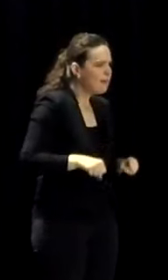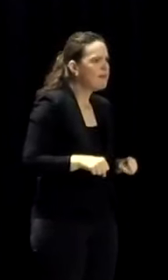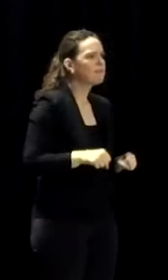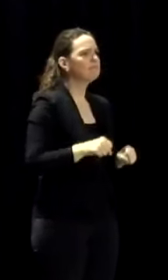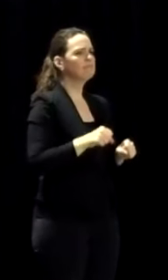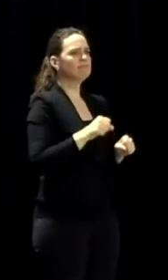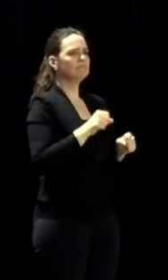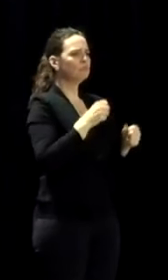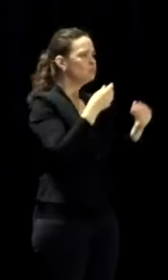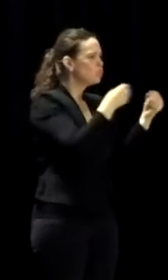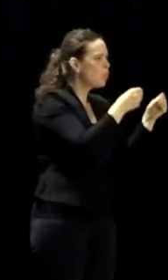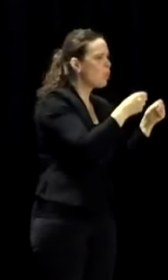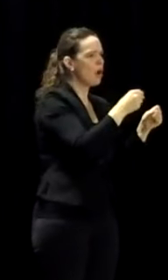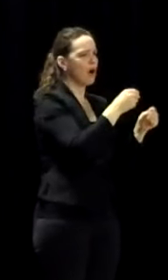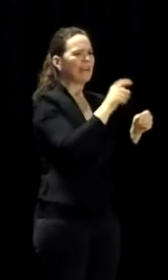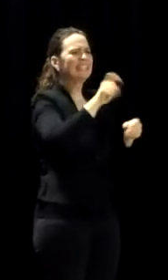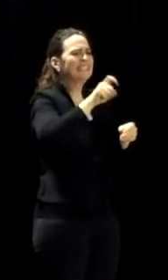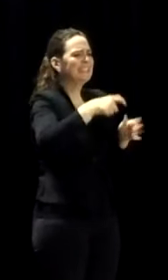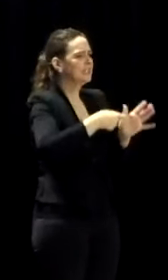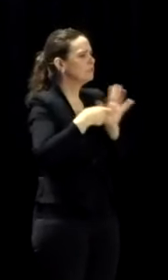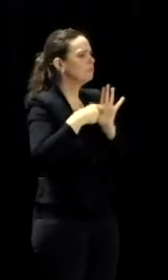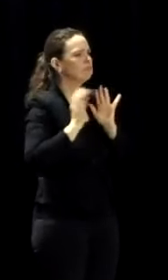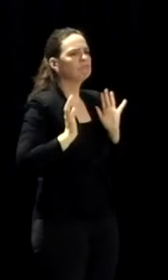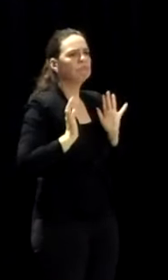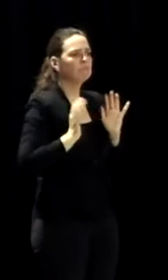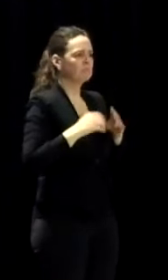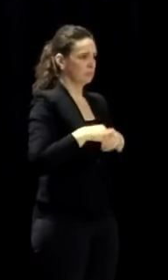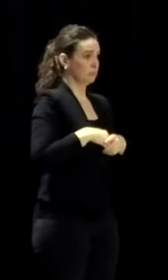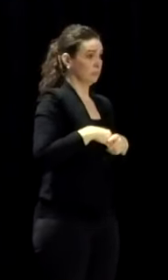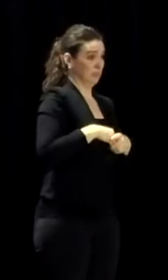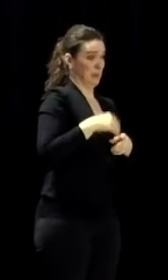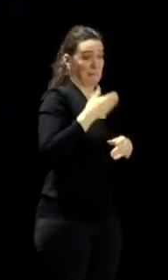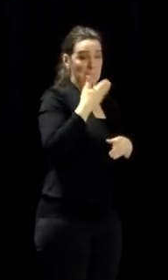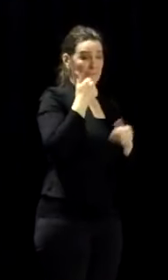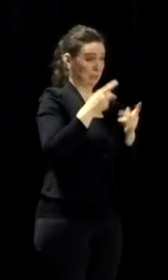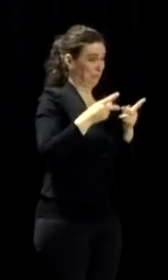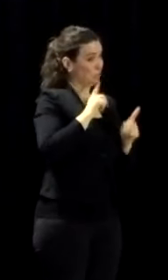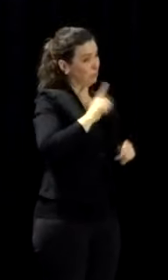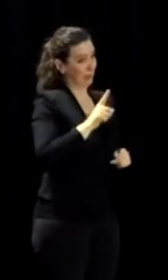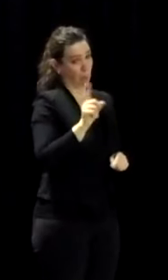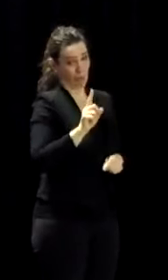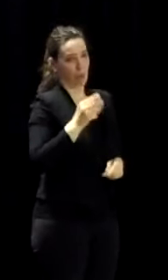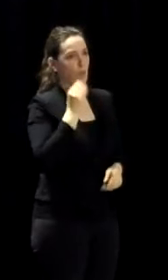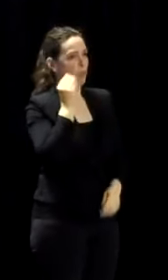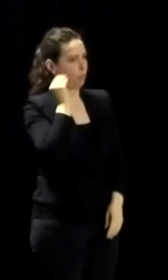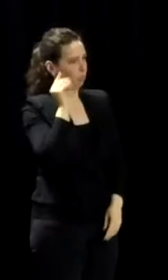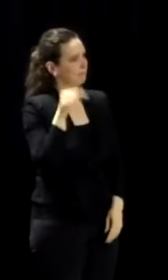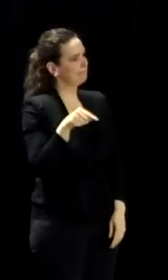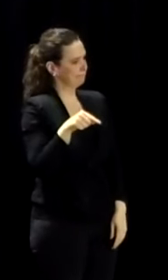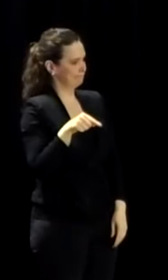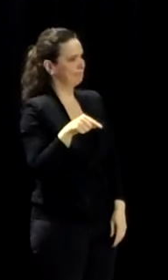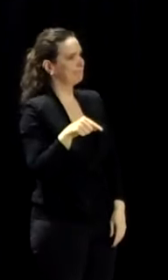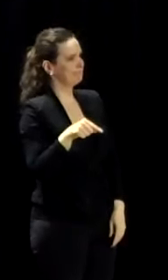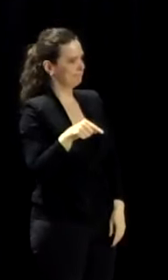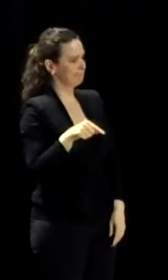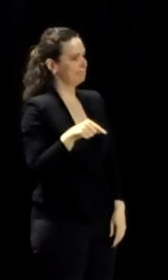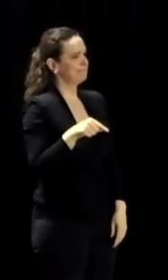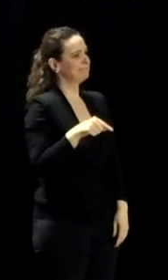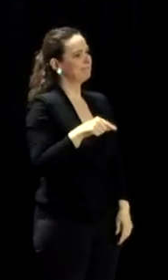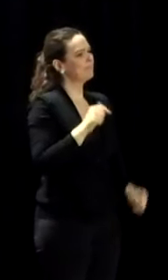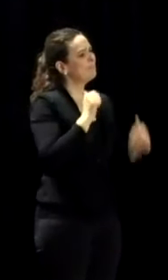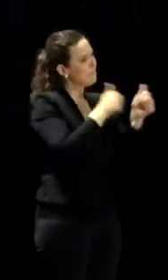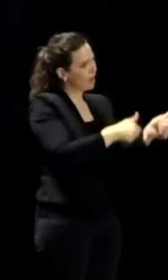confused about that. But you're safest at home. Your family is safest at home. And we expect you to abide by those